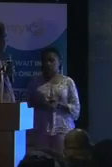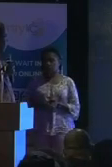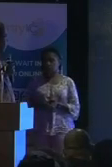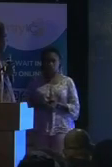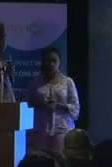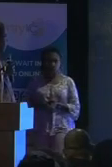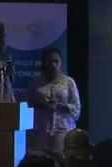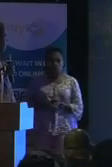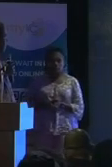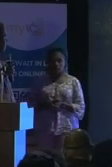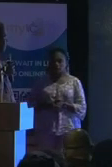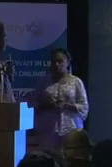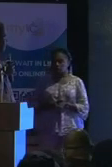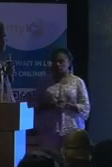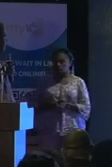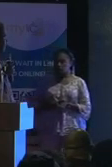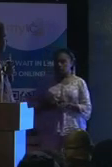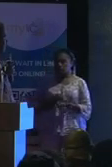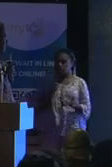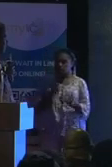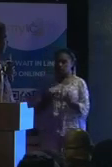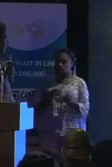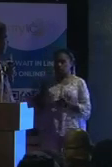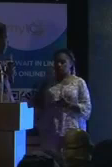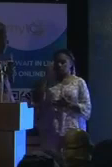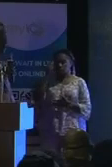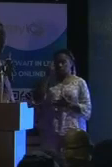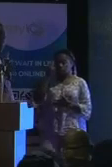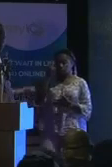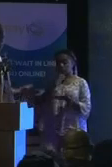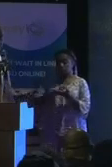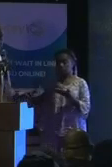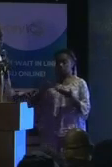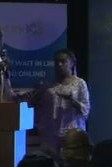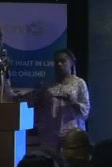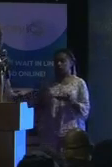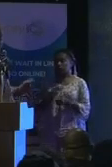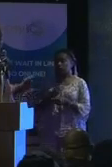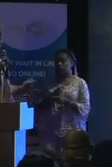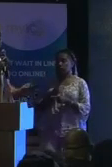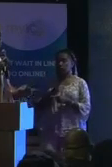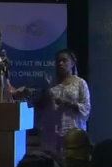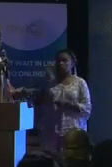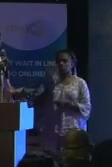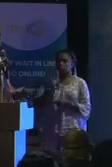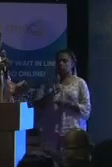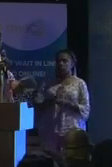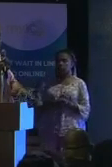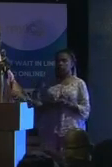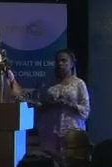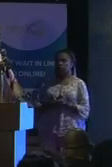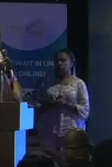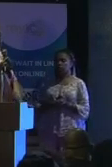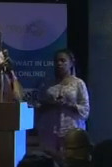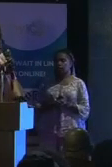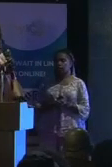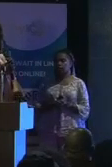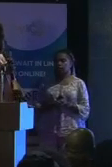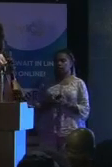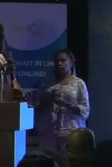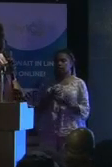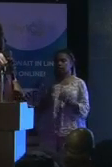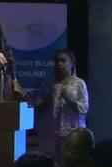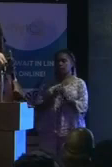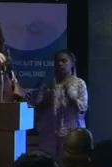And if salary or wages tax has not been deducted, as I mentioned earlier, on the remittance you write nil and send it to the